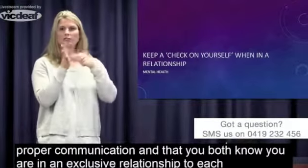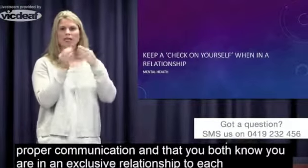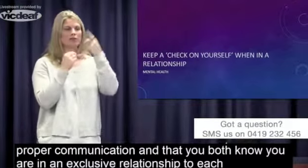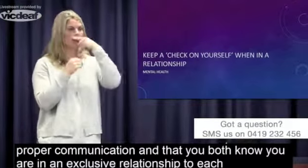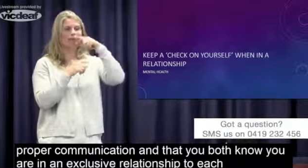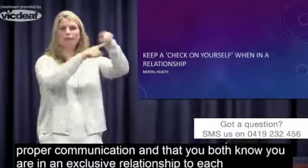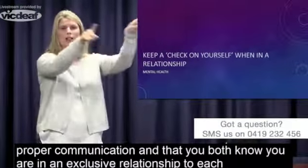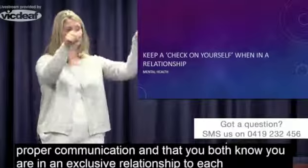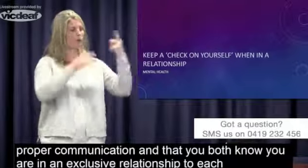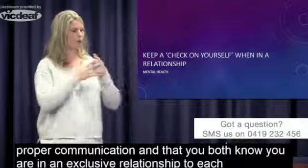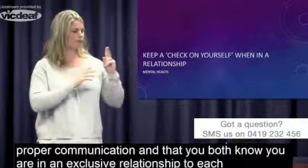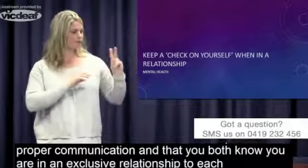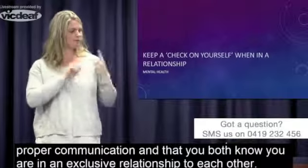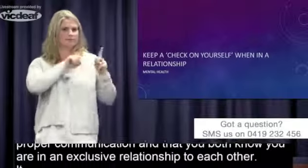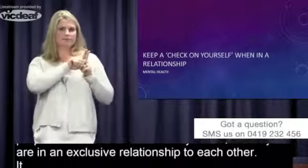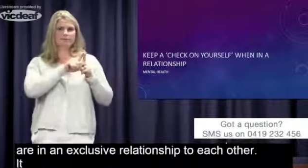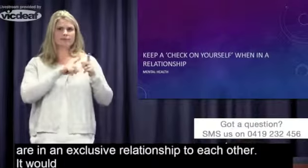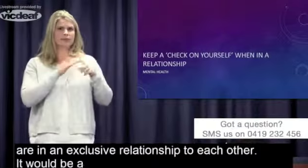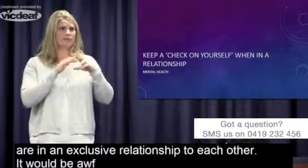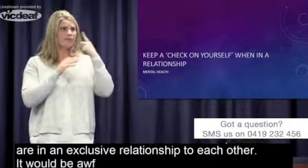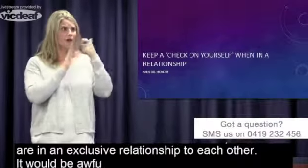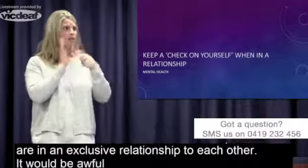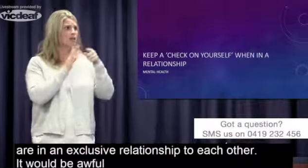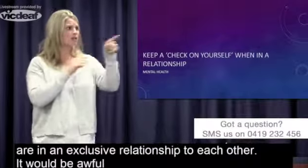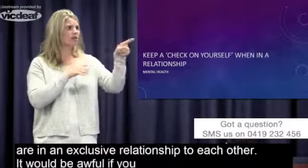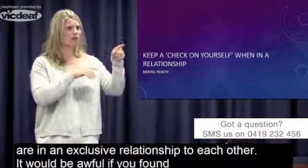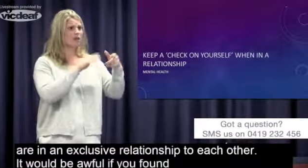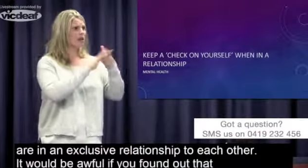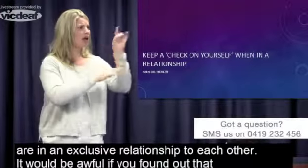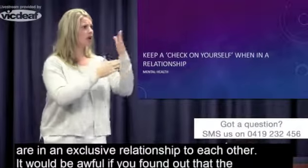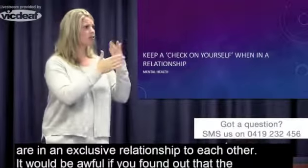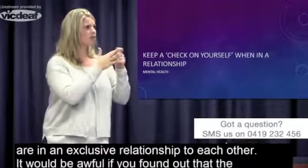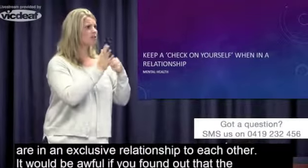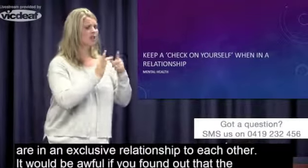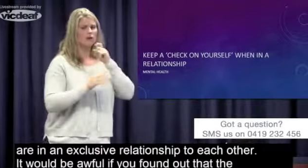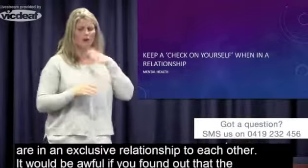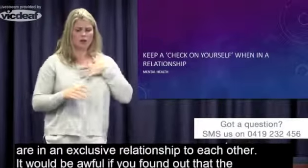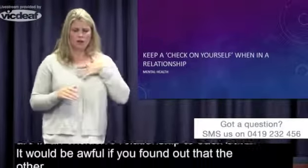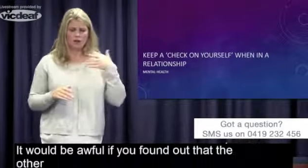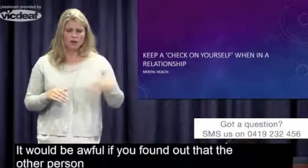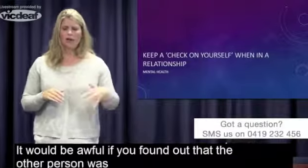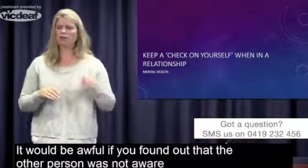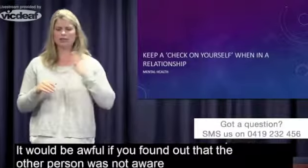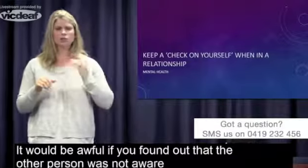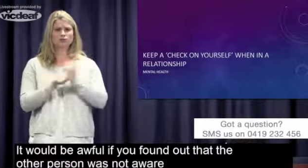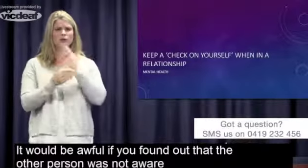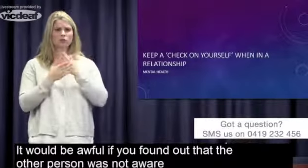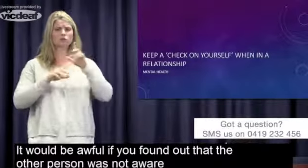It would be awful if you found out that the other person wasn't aware that it was an exclusive relationship and went out and